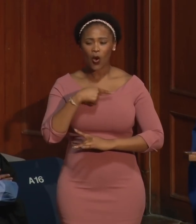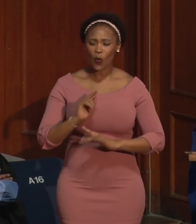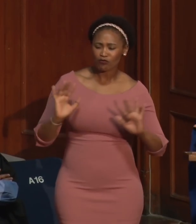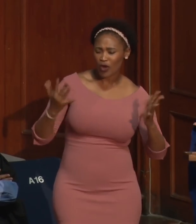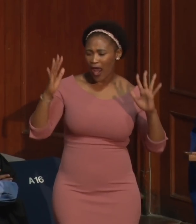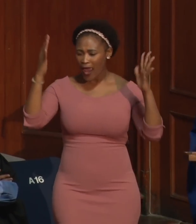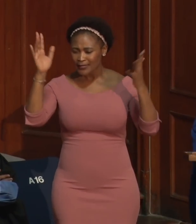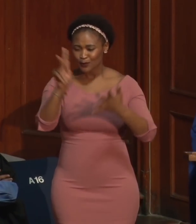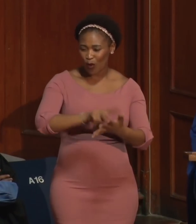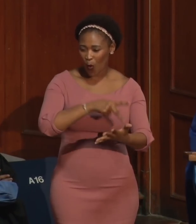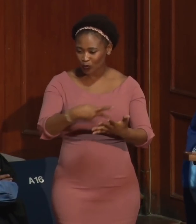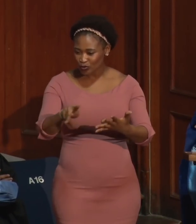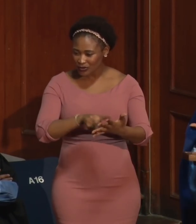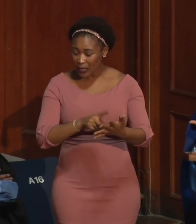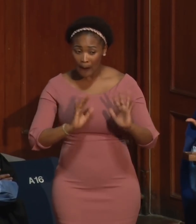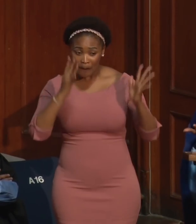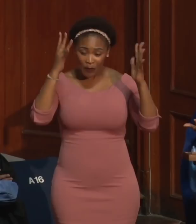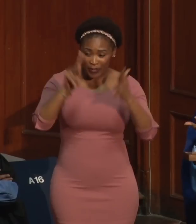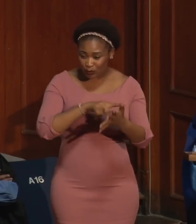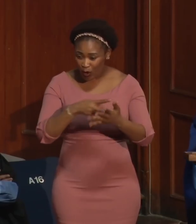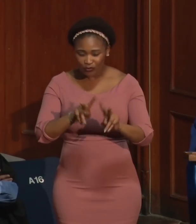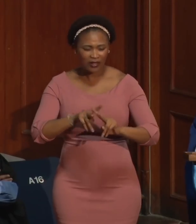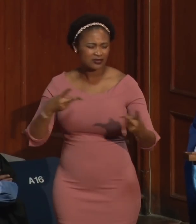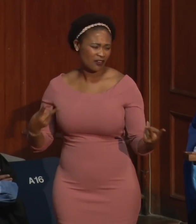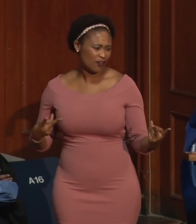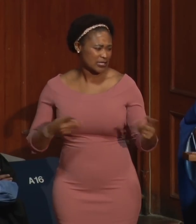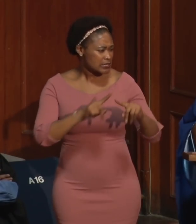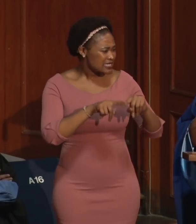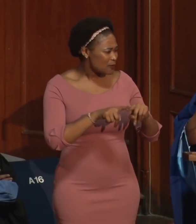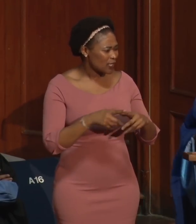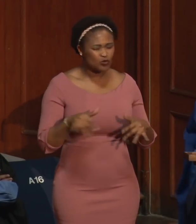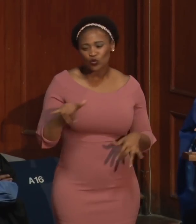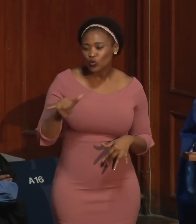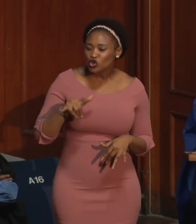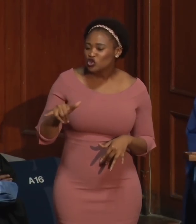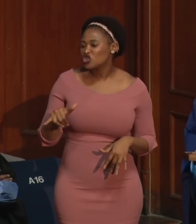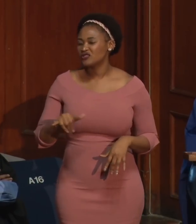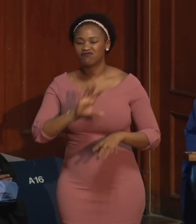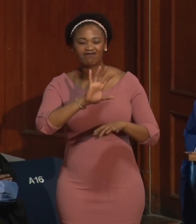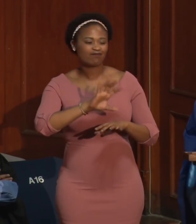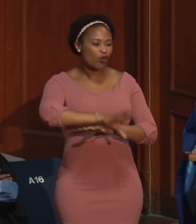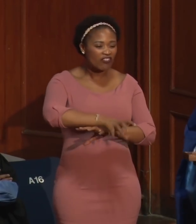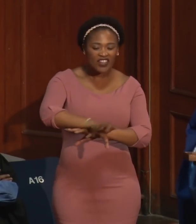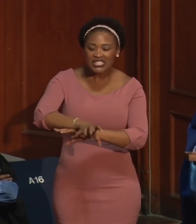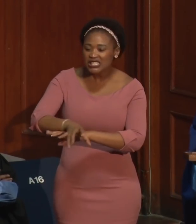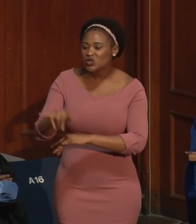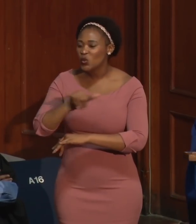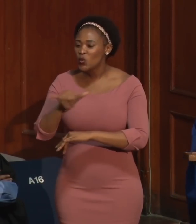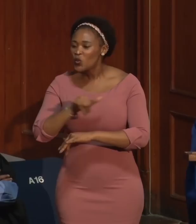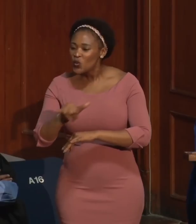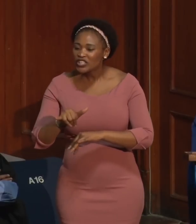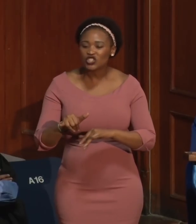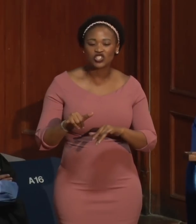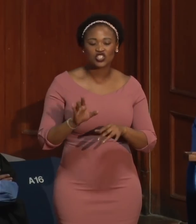praise poems. And praise poems are different depending on which province and which ethnic group you come